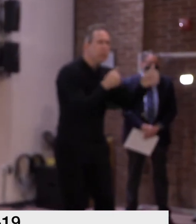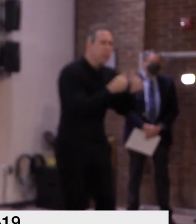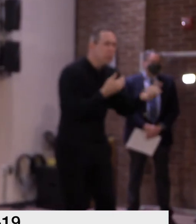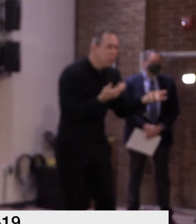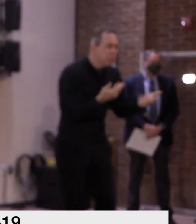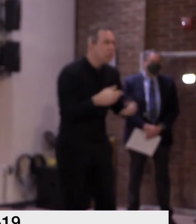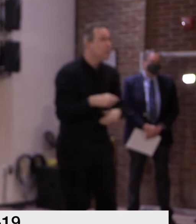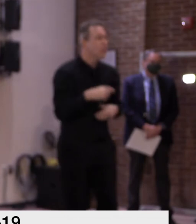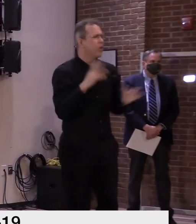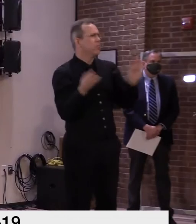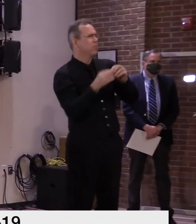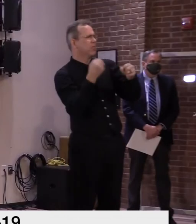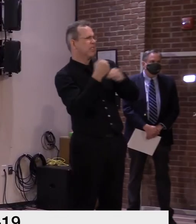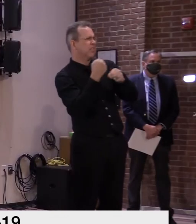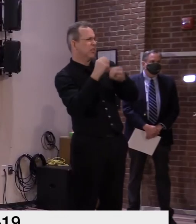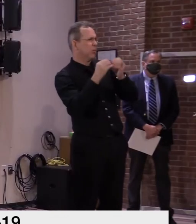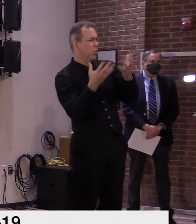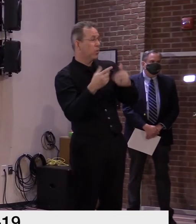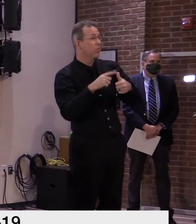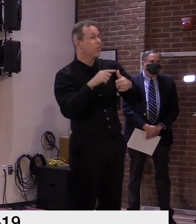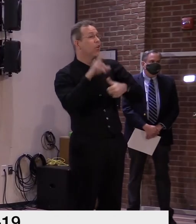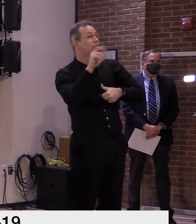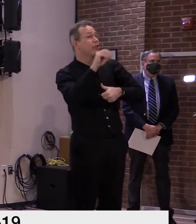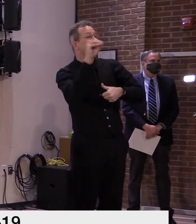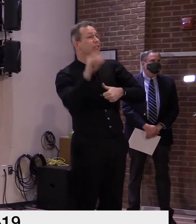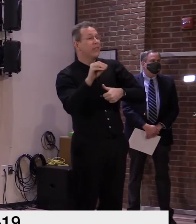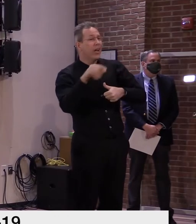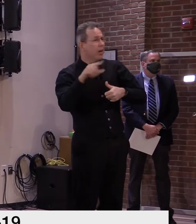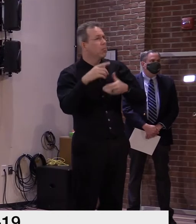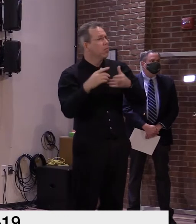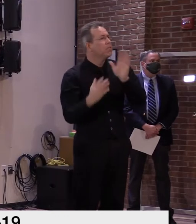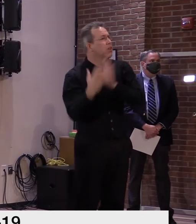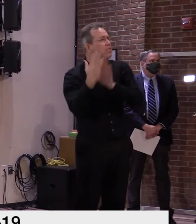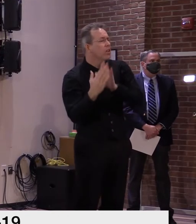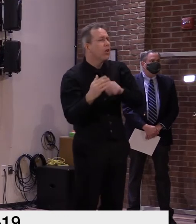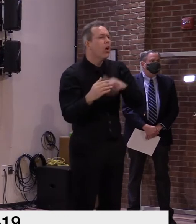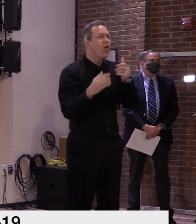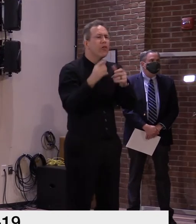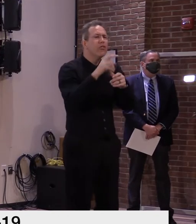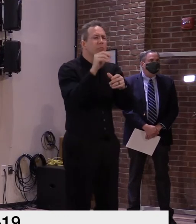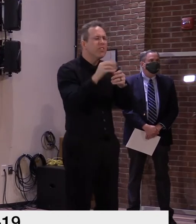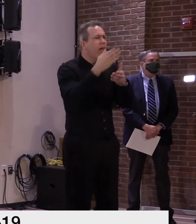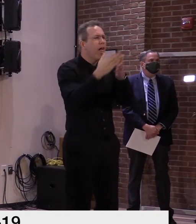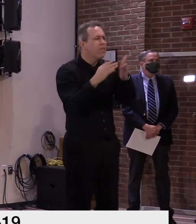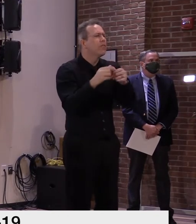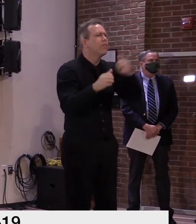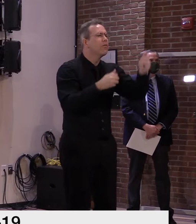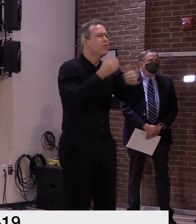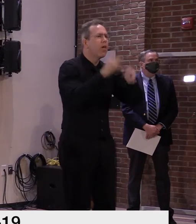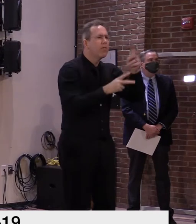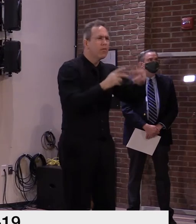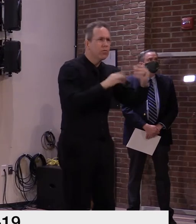person, about half are hybrid, and about 20% are still